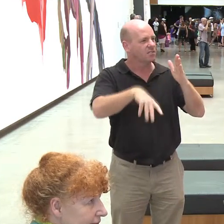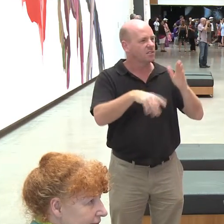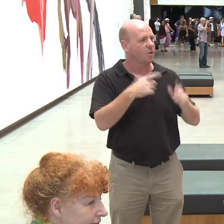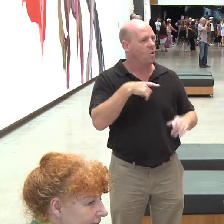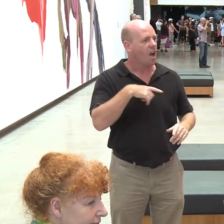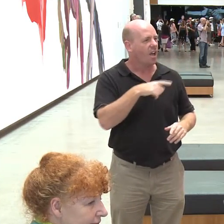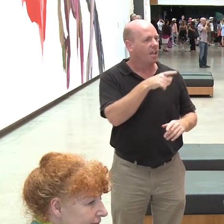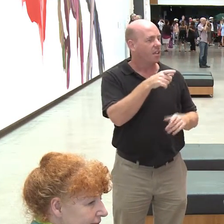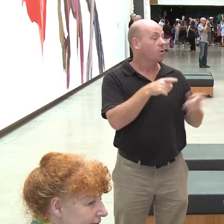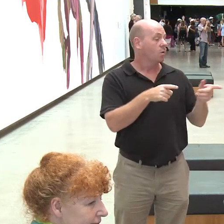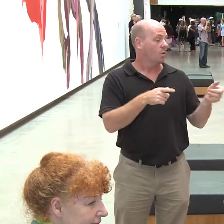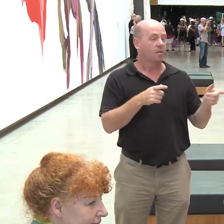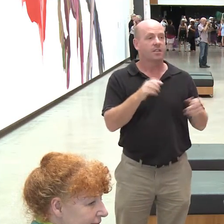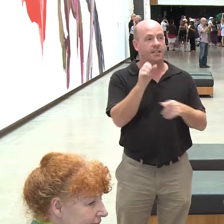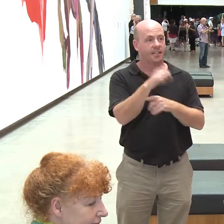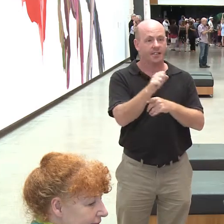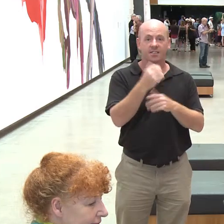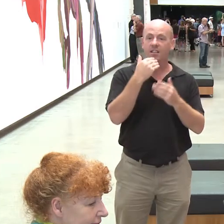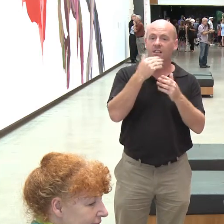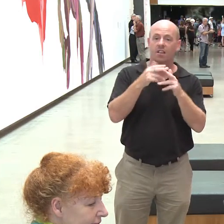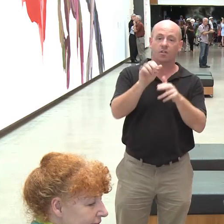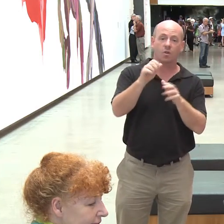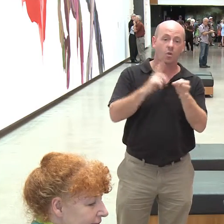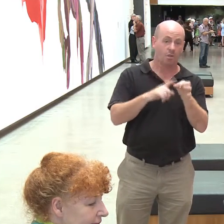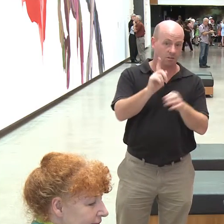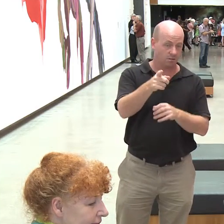Yes, there is... Thank you for that question.